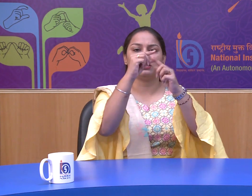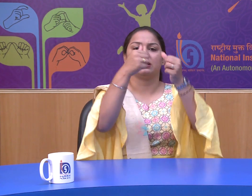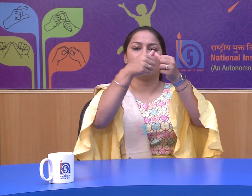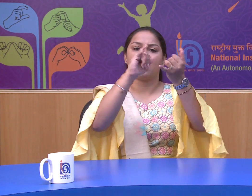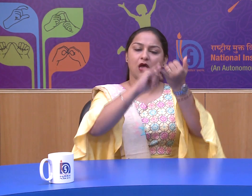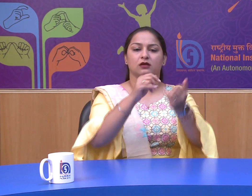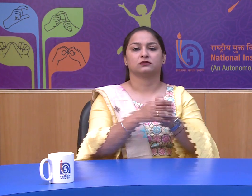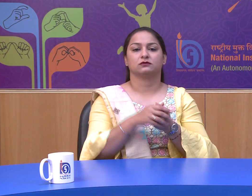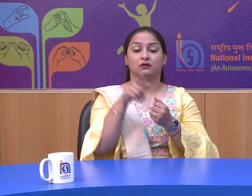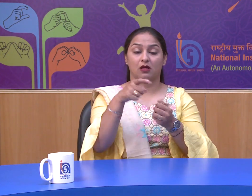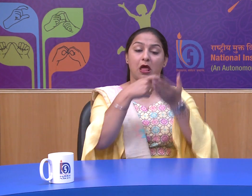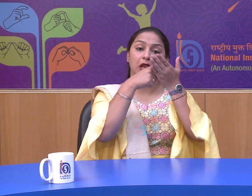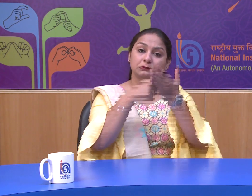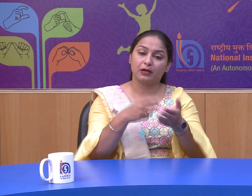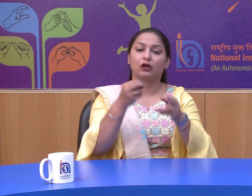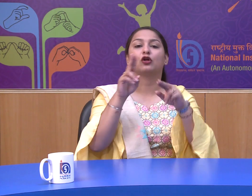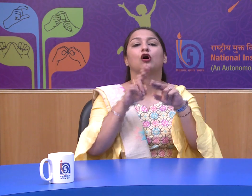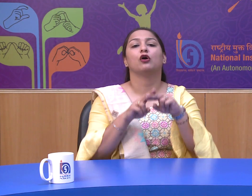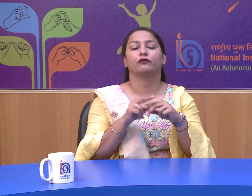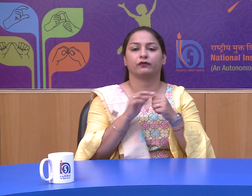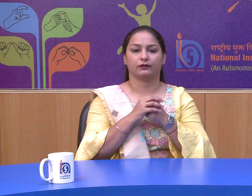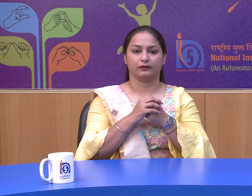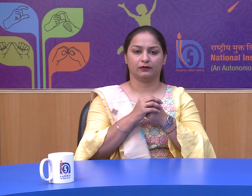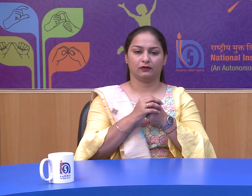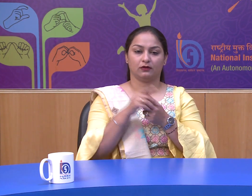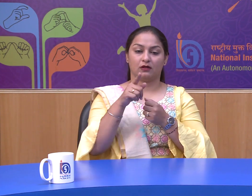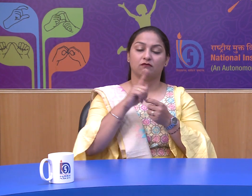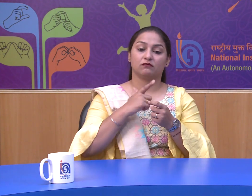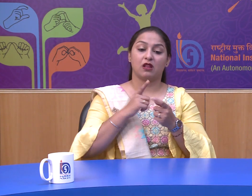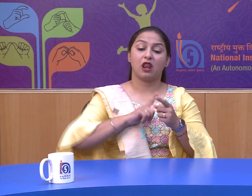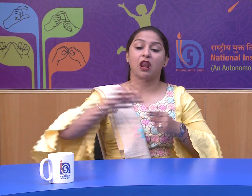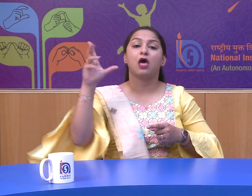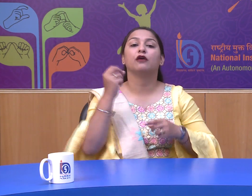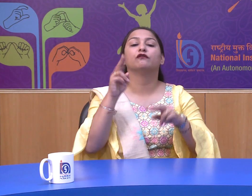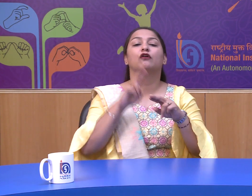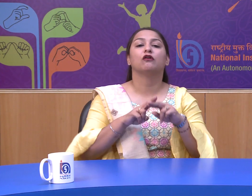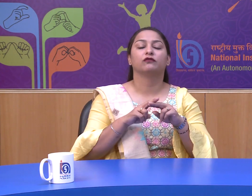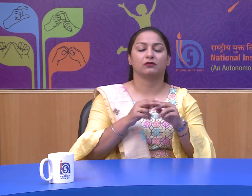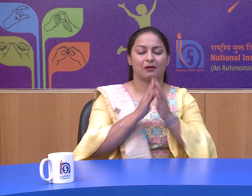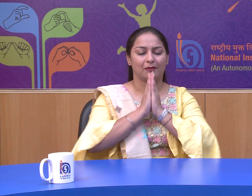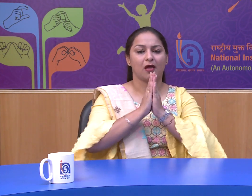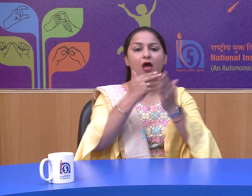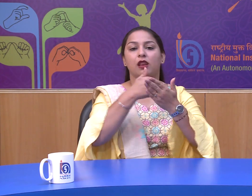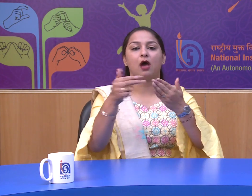in the respect of the life of Gautam Buddha.